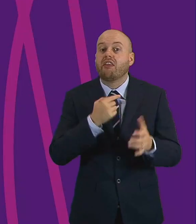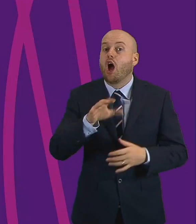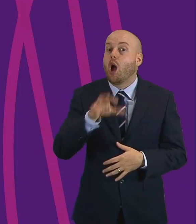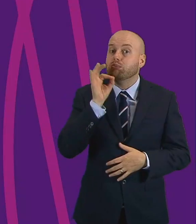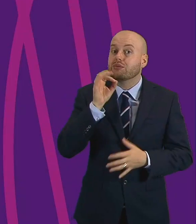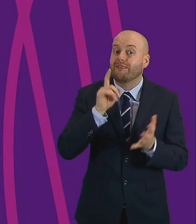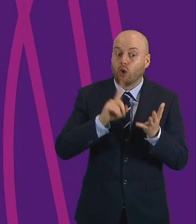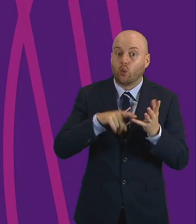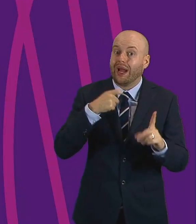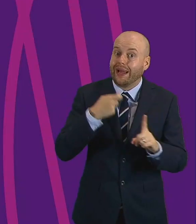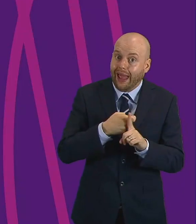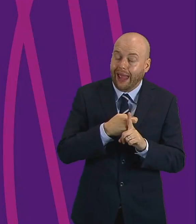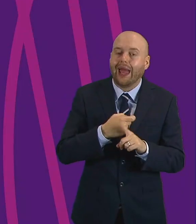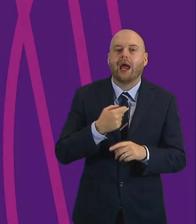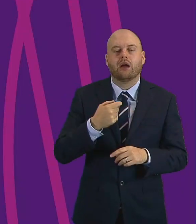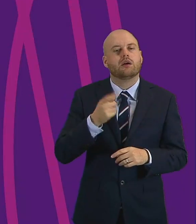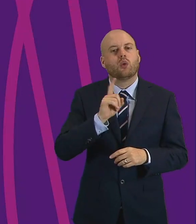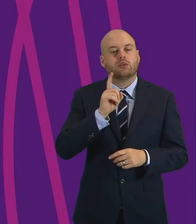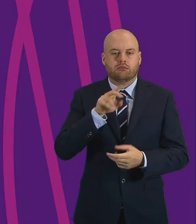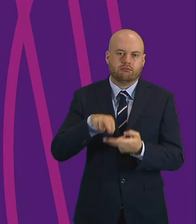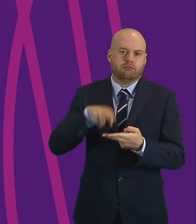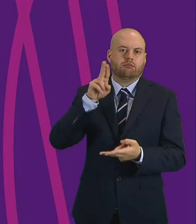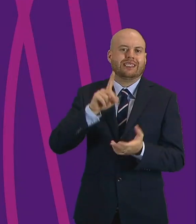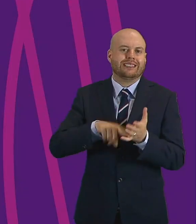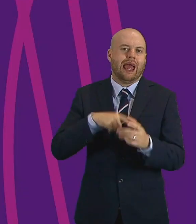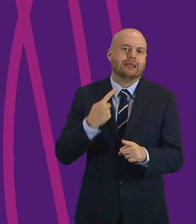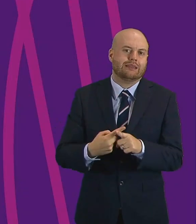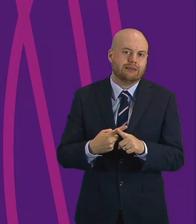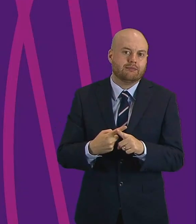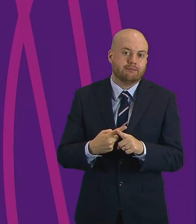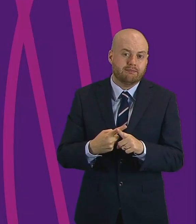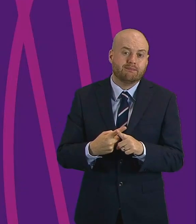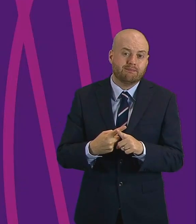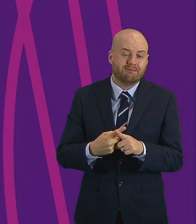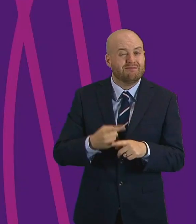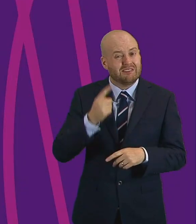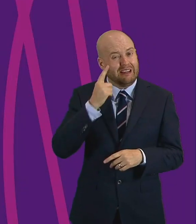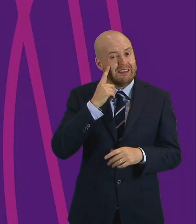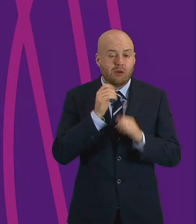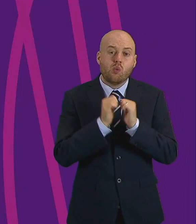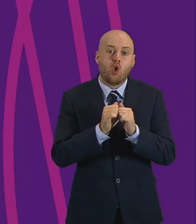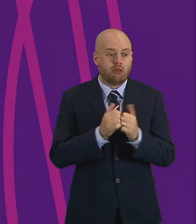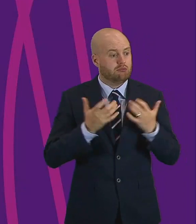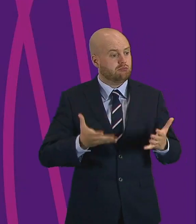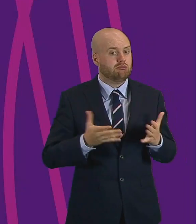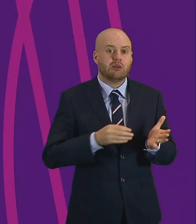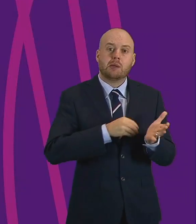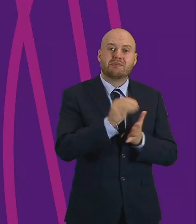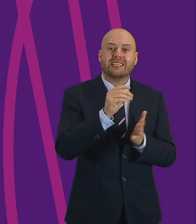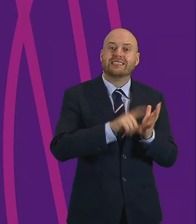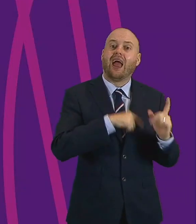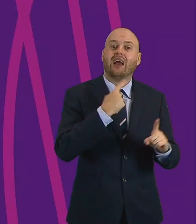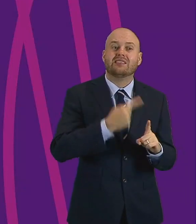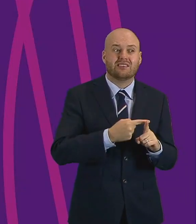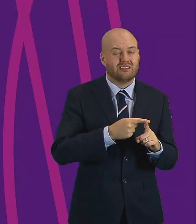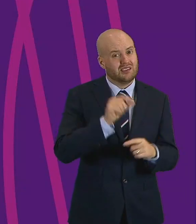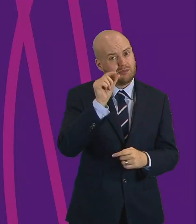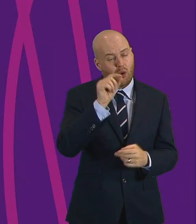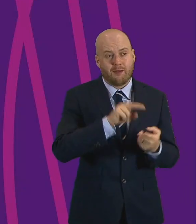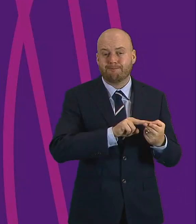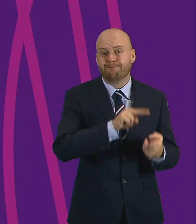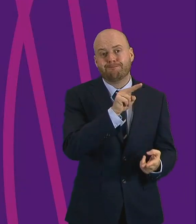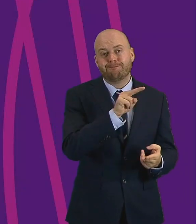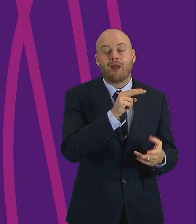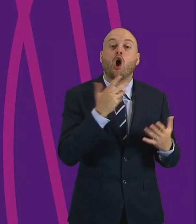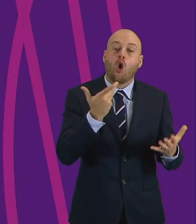certainly favour, is to increase taxation, raising more from existing taxes or introducing new or perhaps windfall